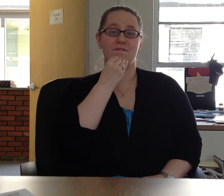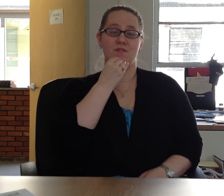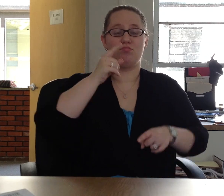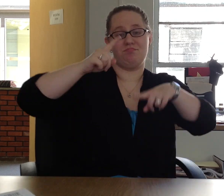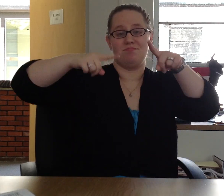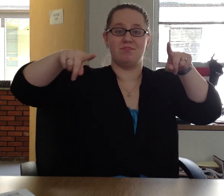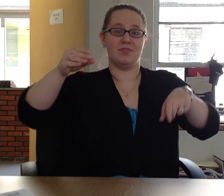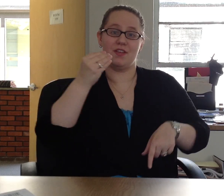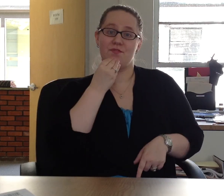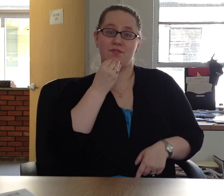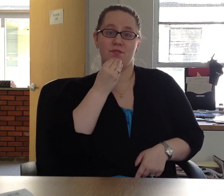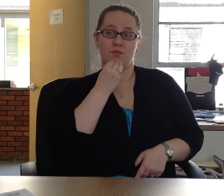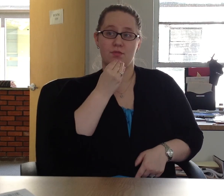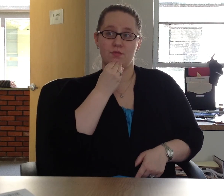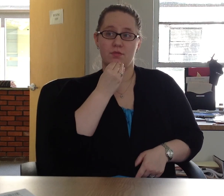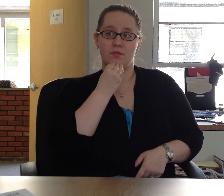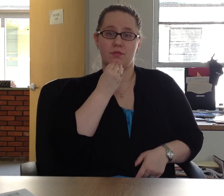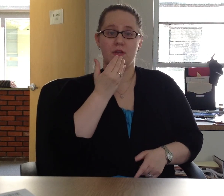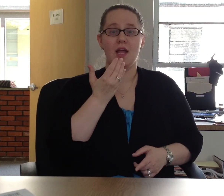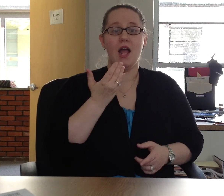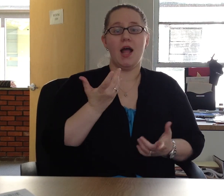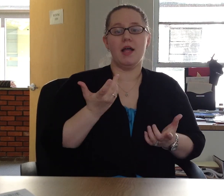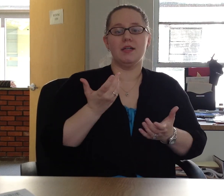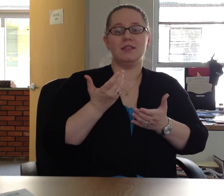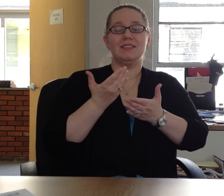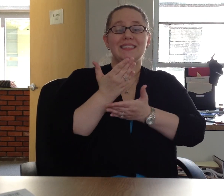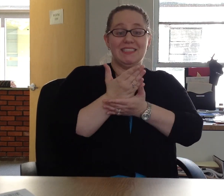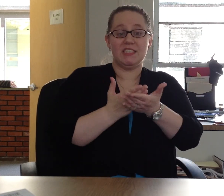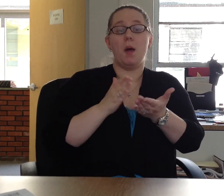fish are become very popular.